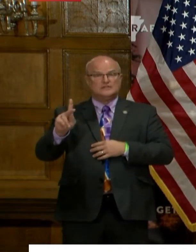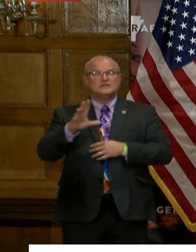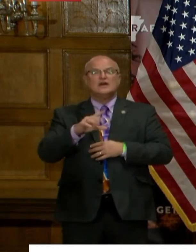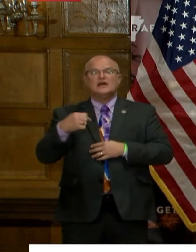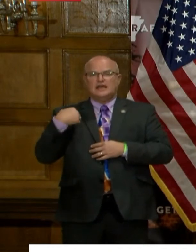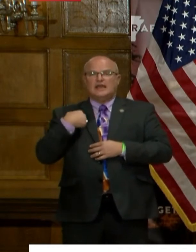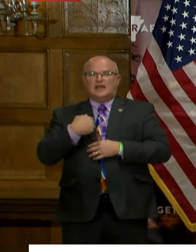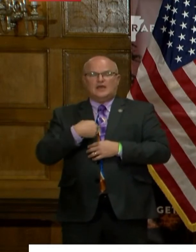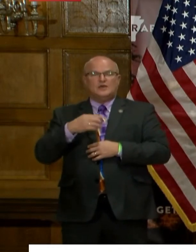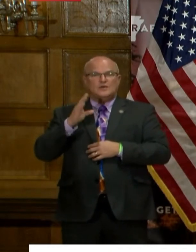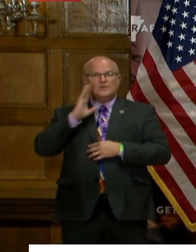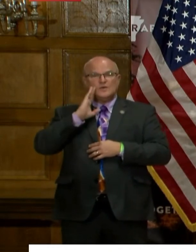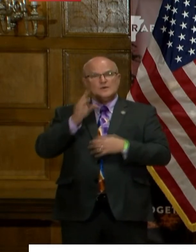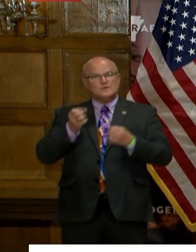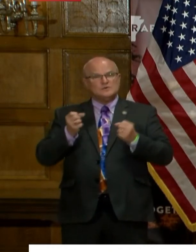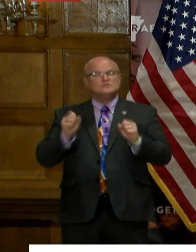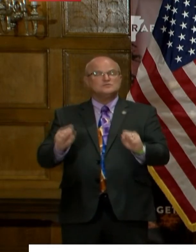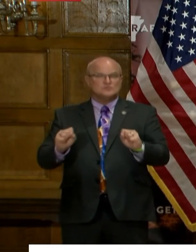we will